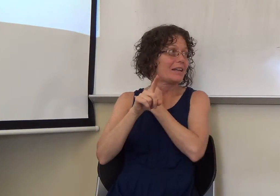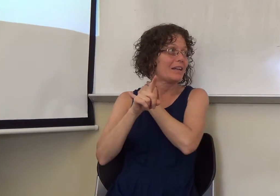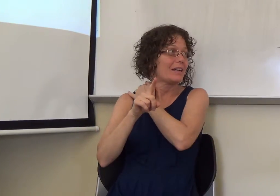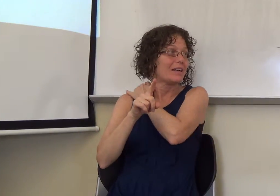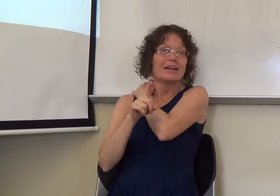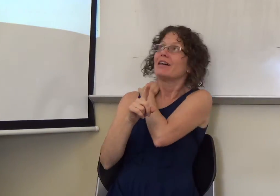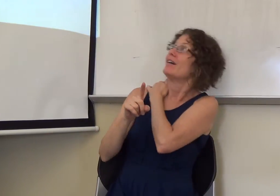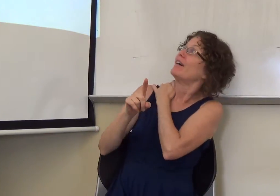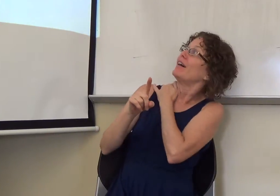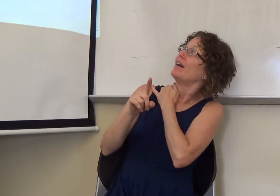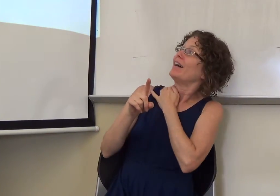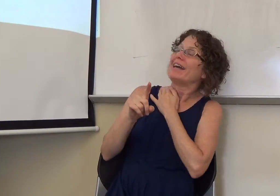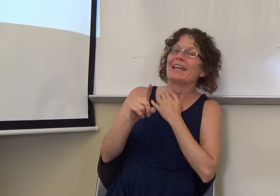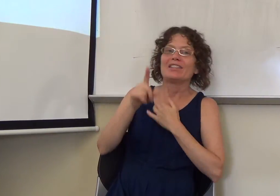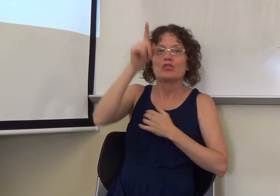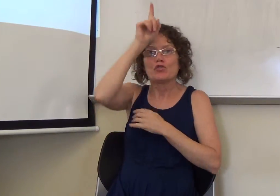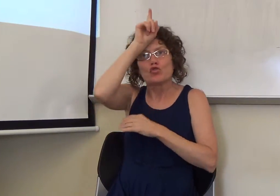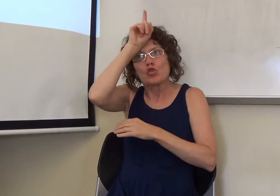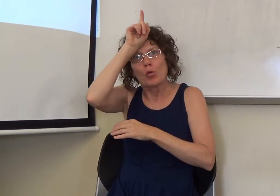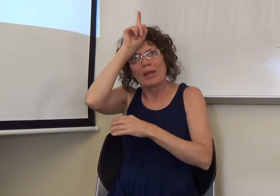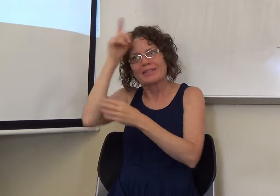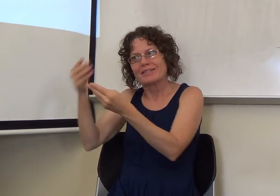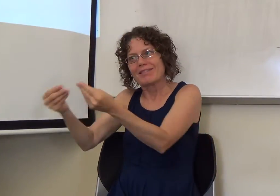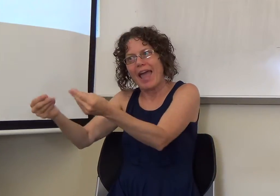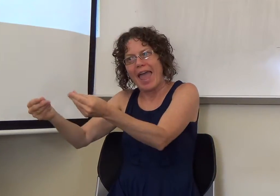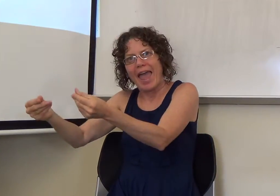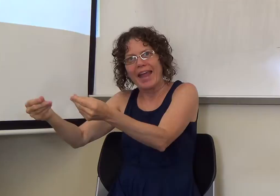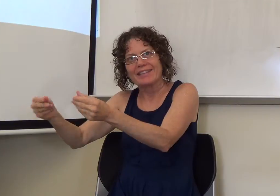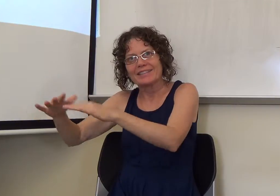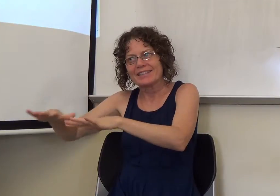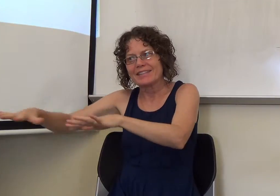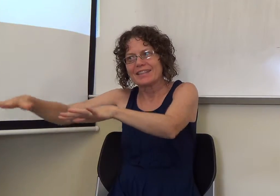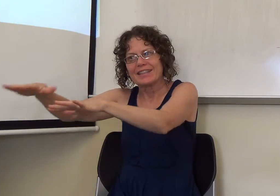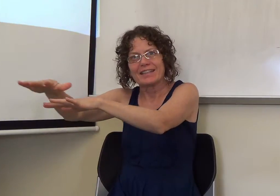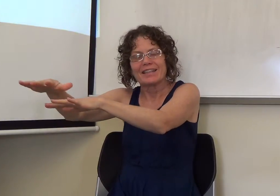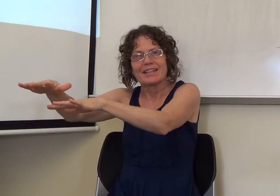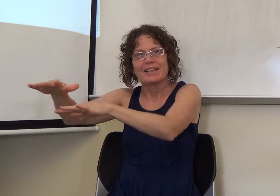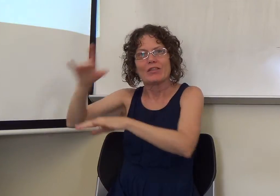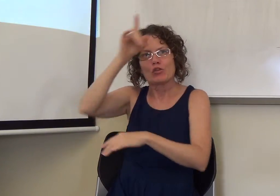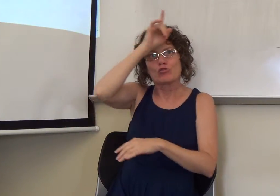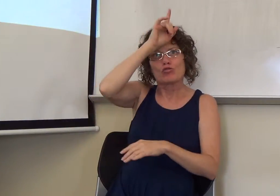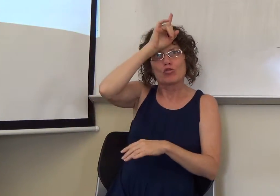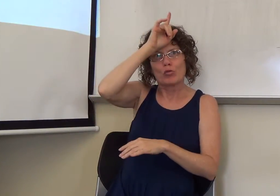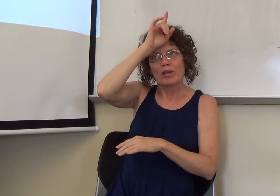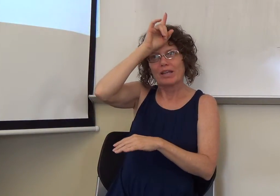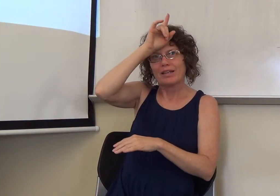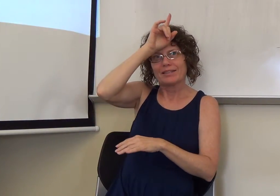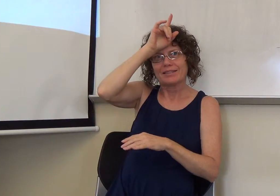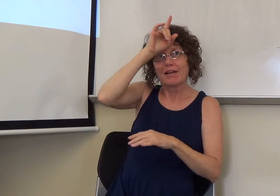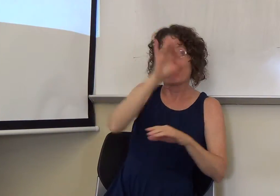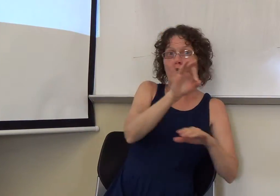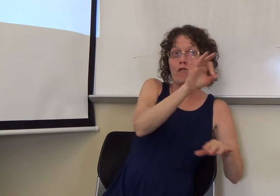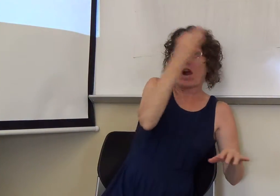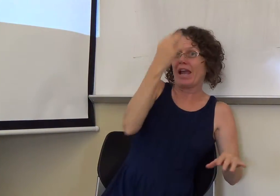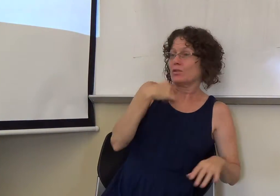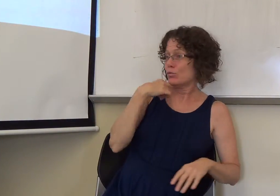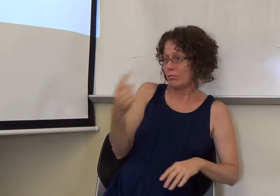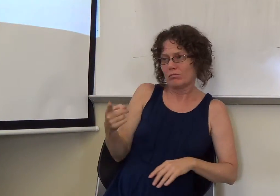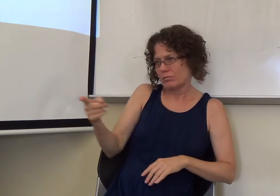region. So what this is saying is the Germans are being told that they're not going to be allowed to mine